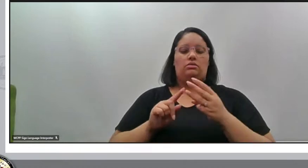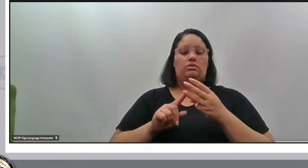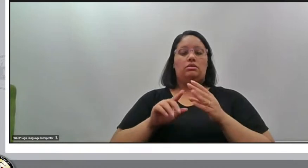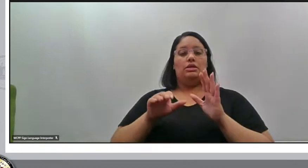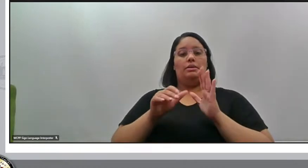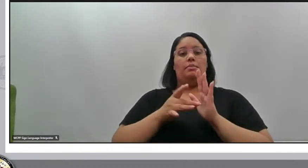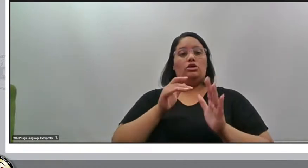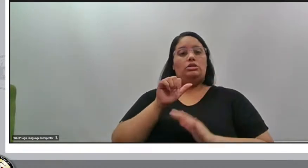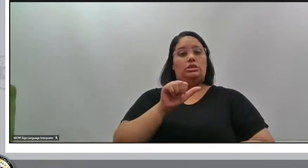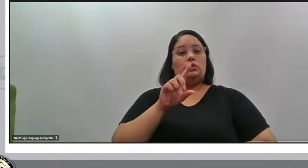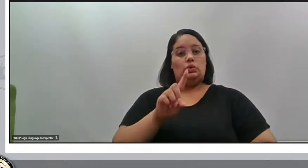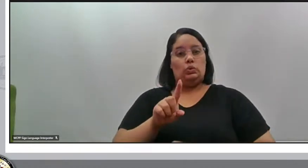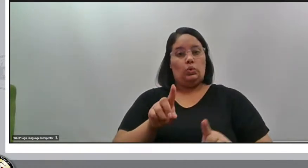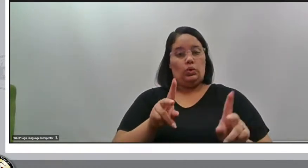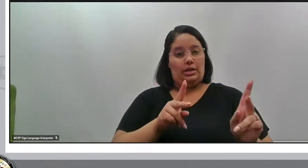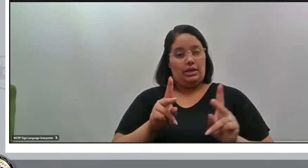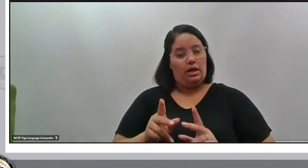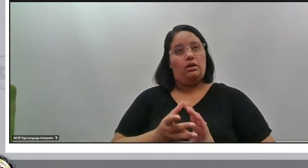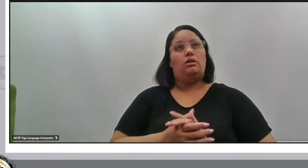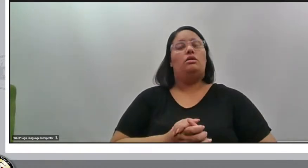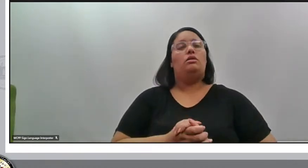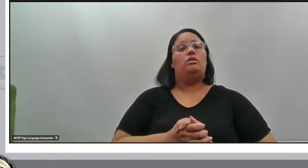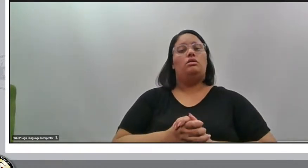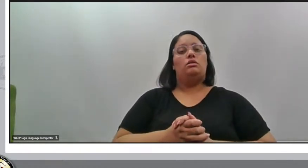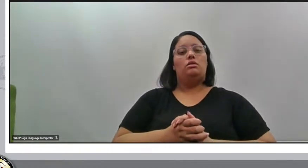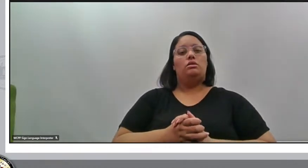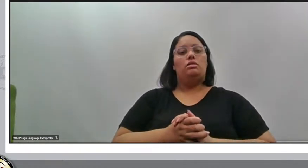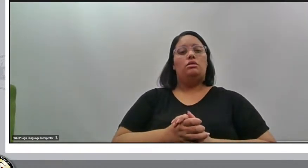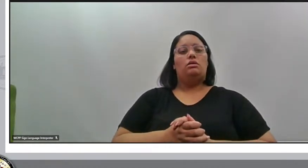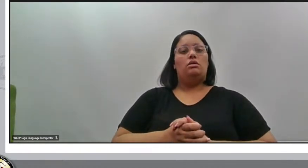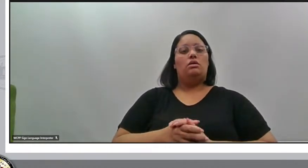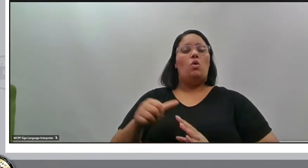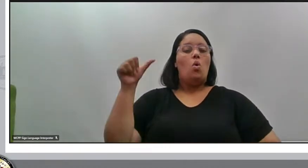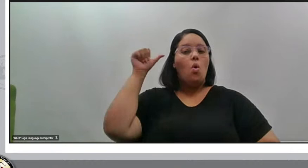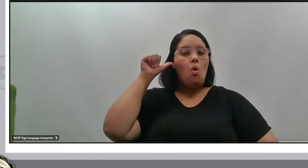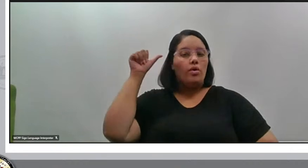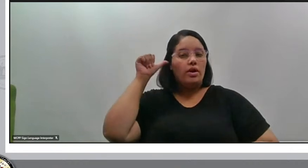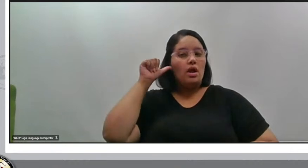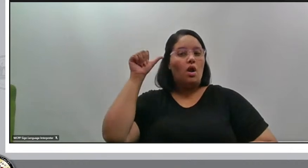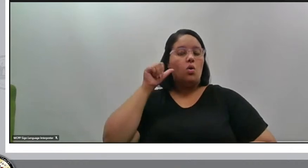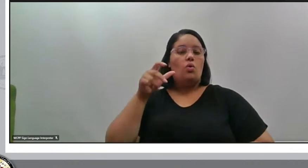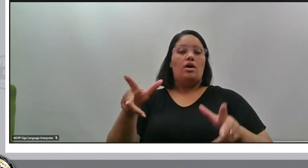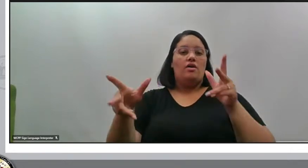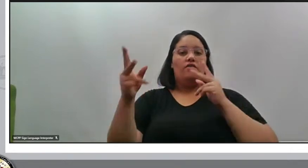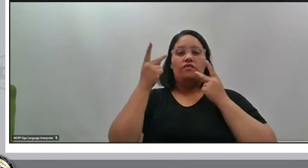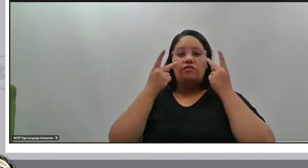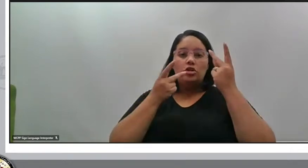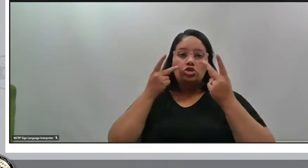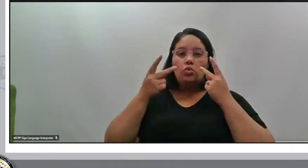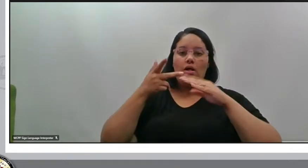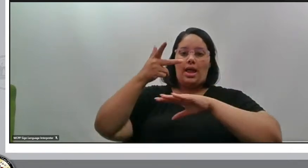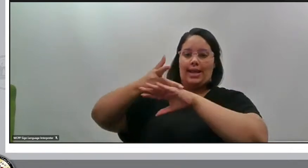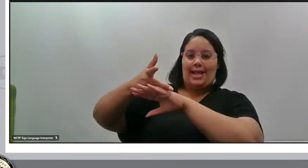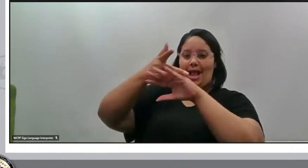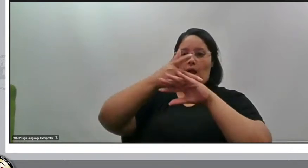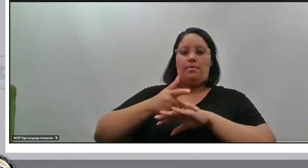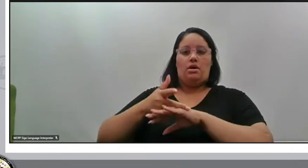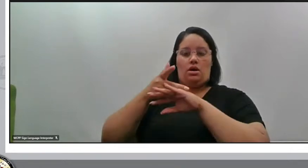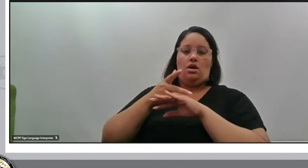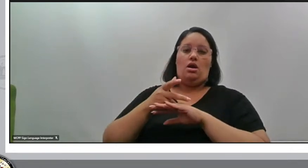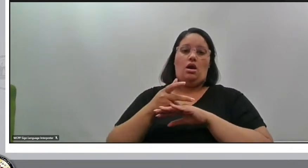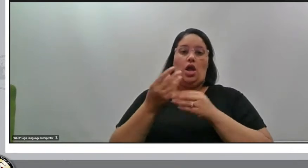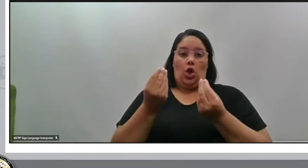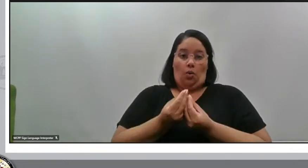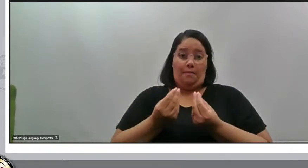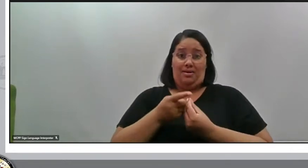well. It's regarding the audio and visual and camera equipment. Is this new equipment that's